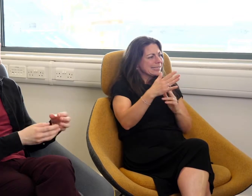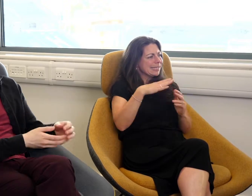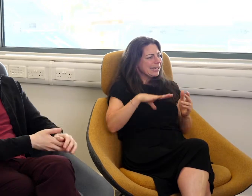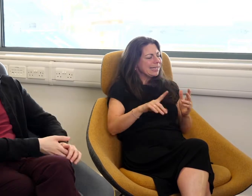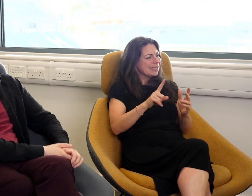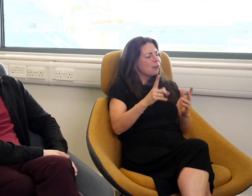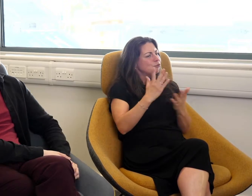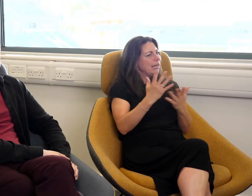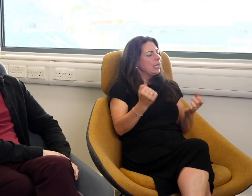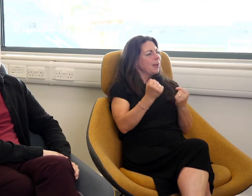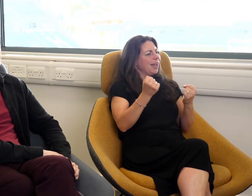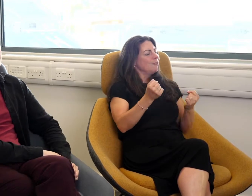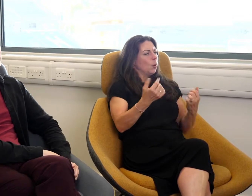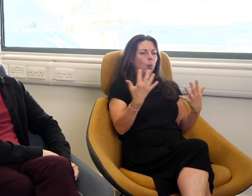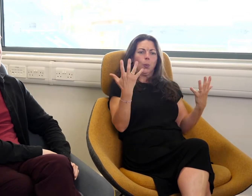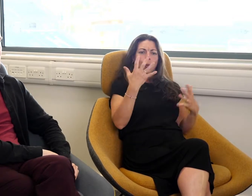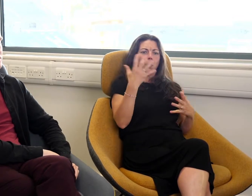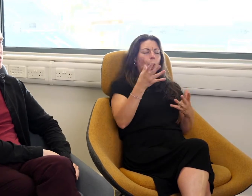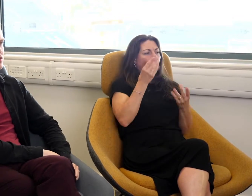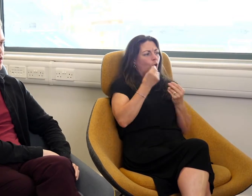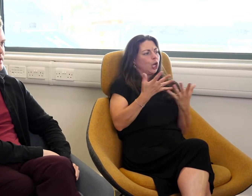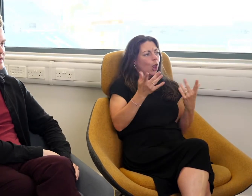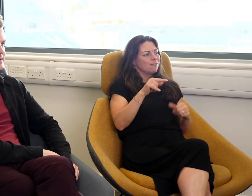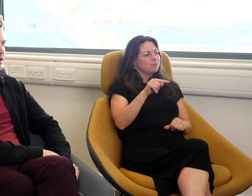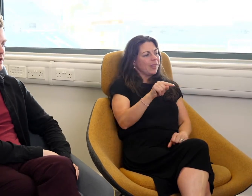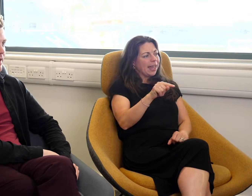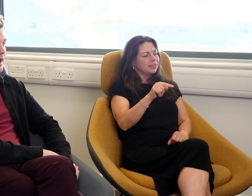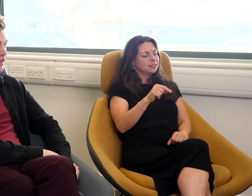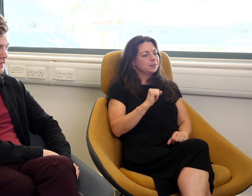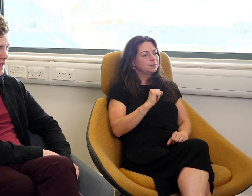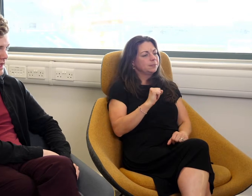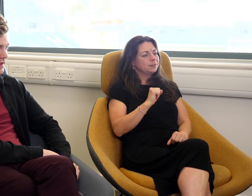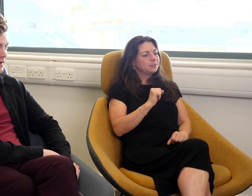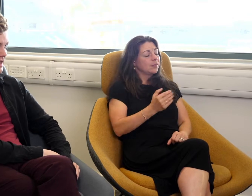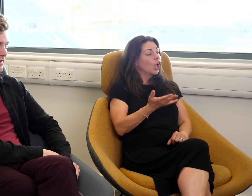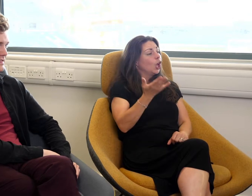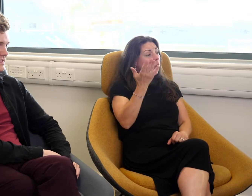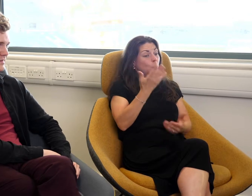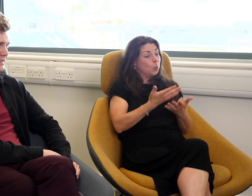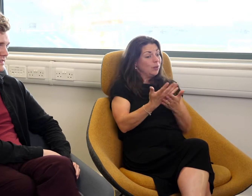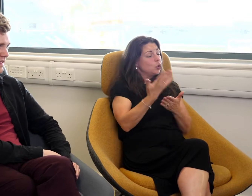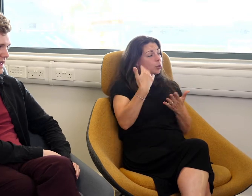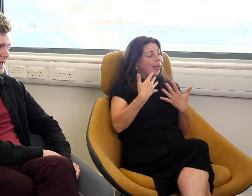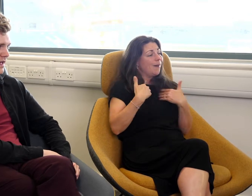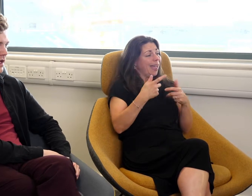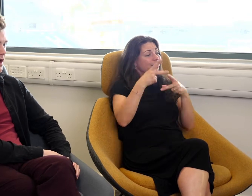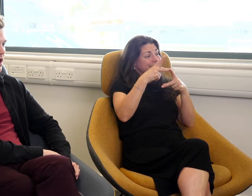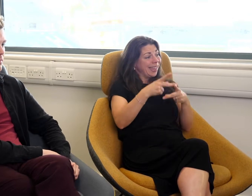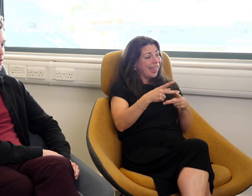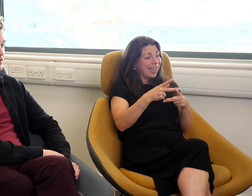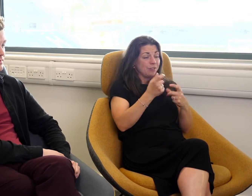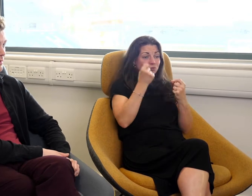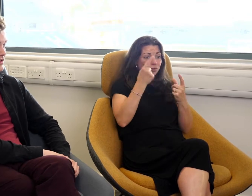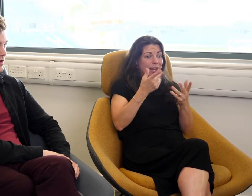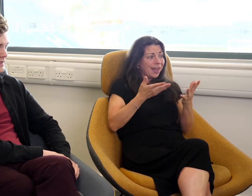think. And we talked a lot, as I said earlier, about healthcare and the lack of accessibility there. Also public